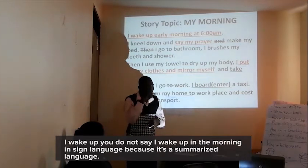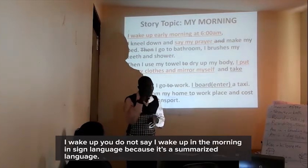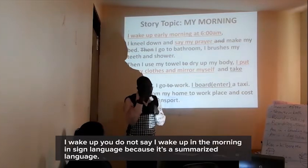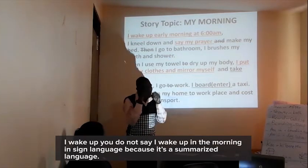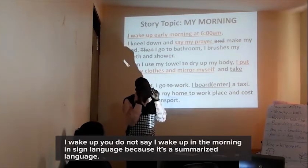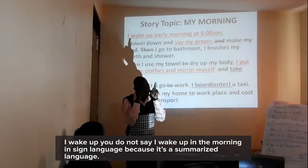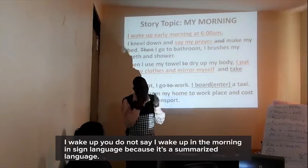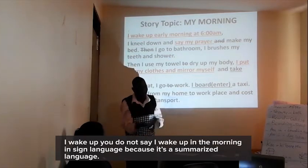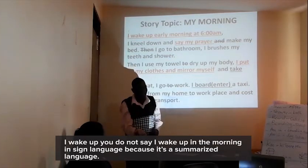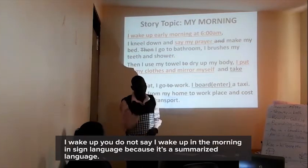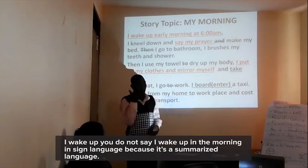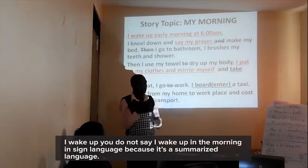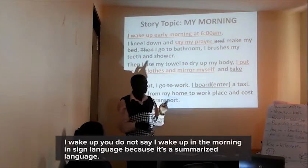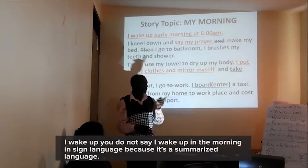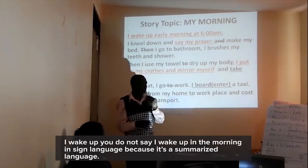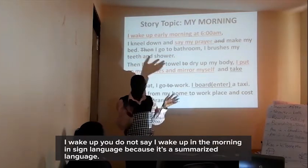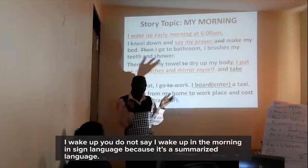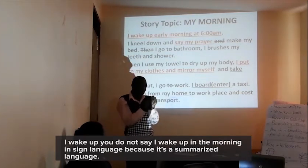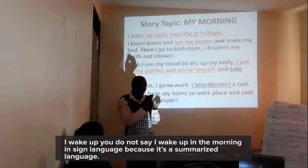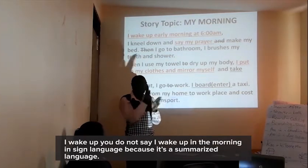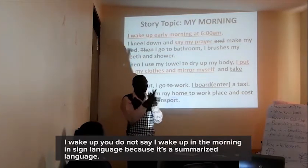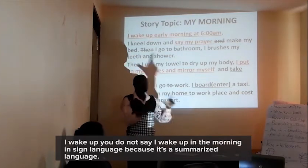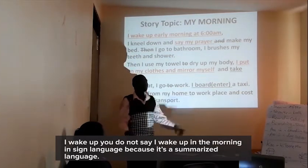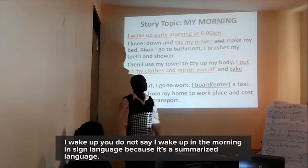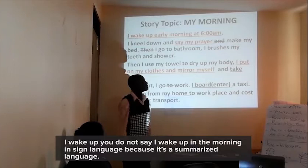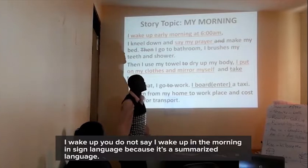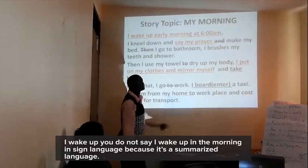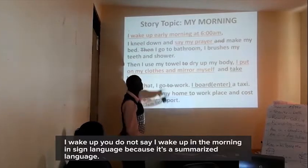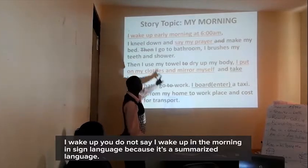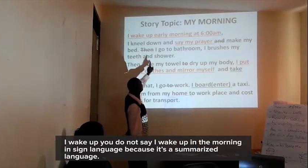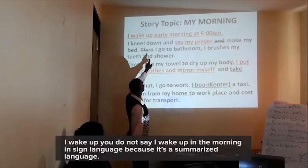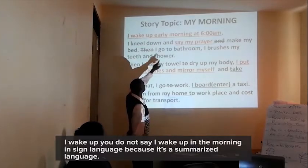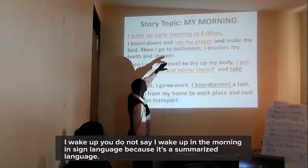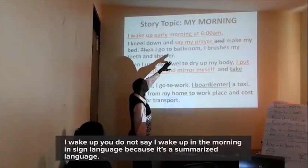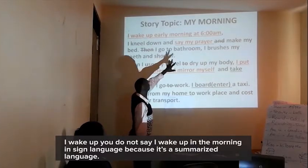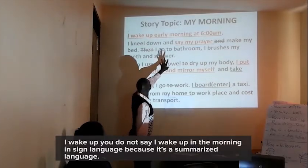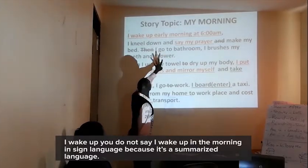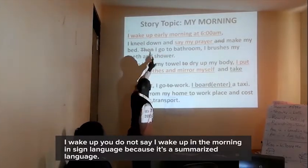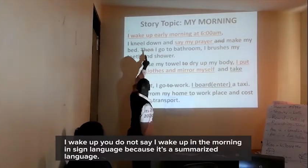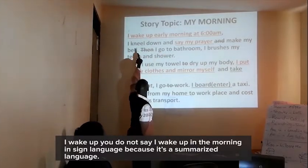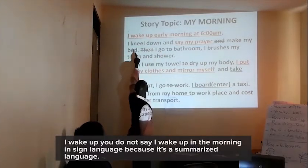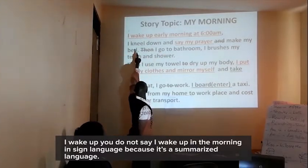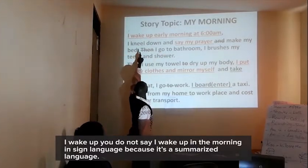You don't say, I wake up in the morning in sign language because it's a summarized language.